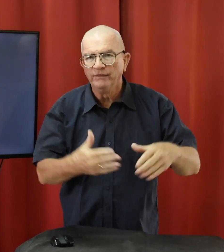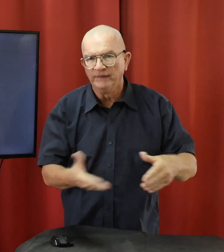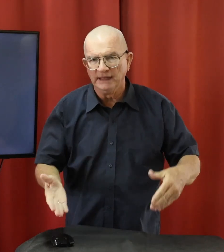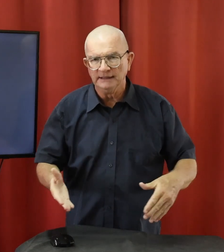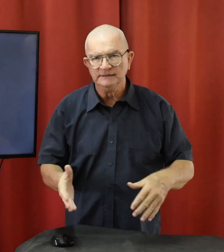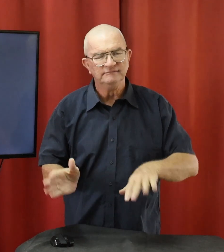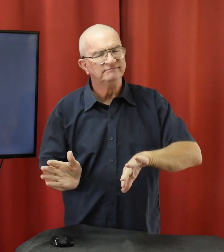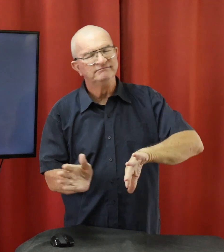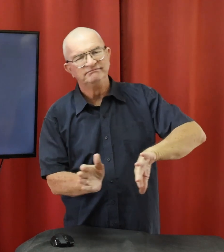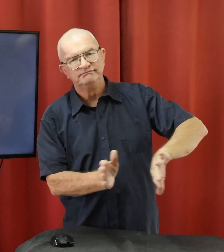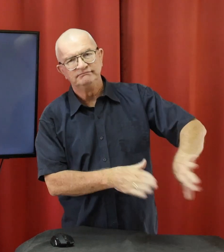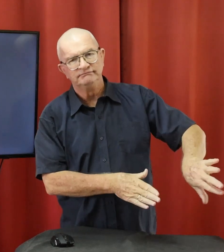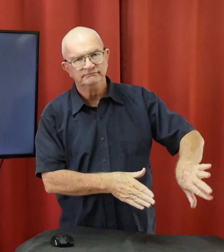That's kiddie things.